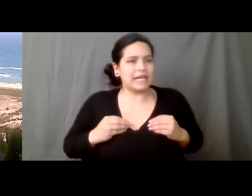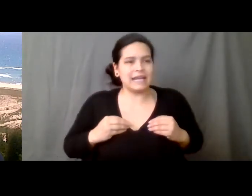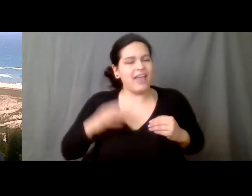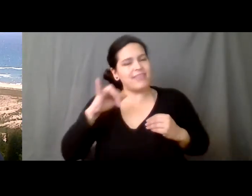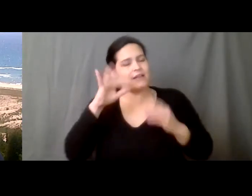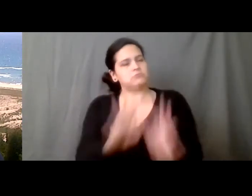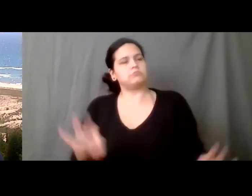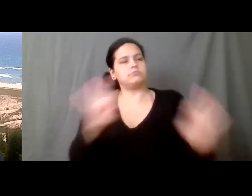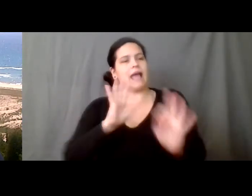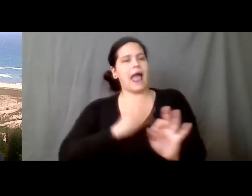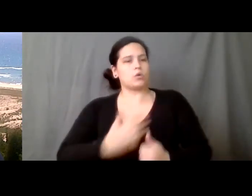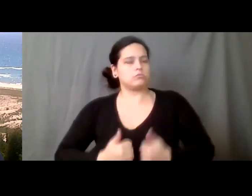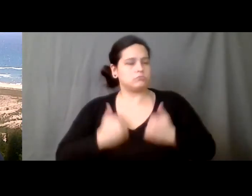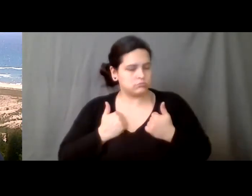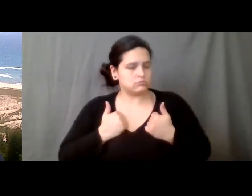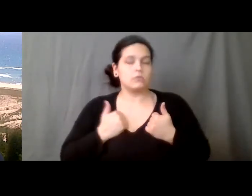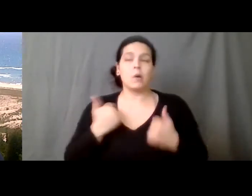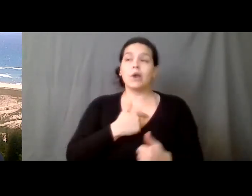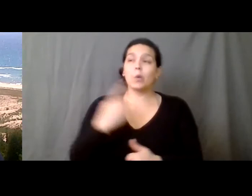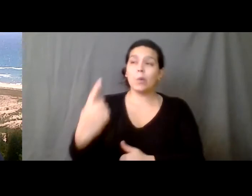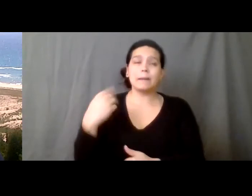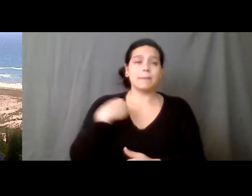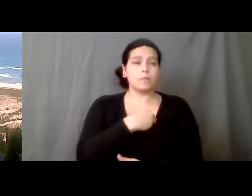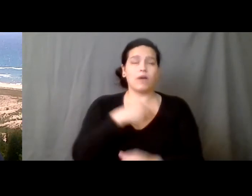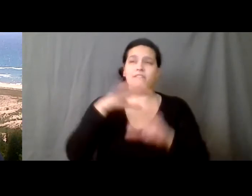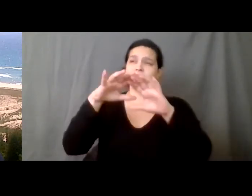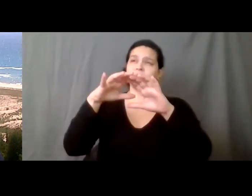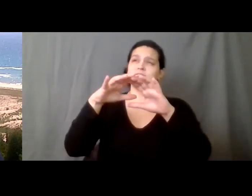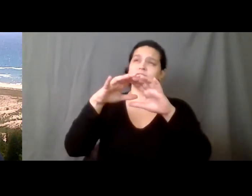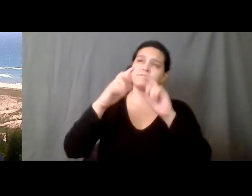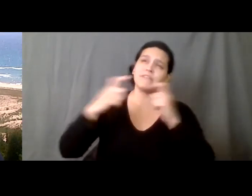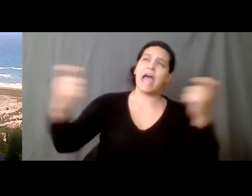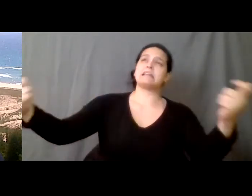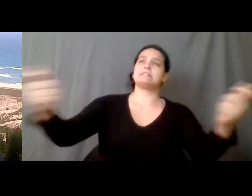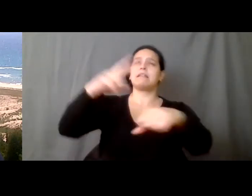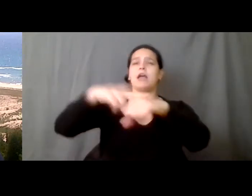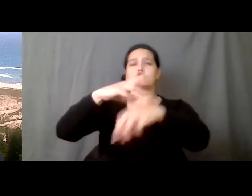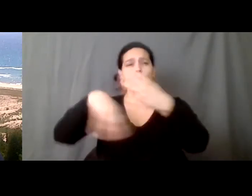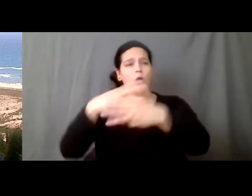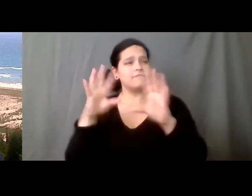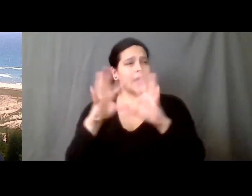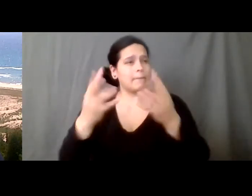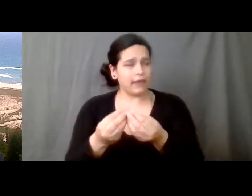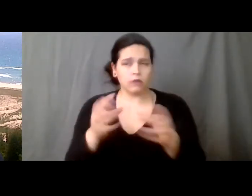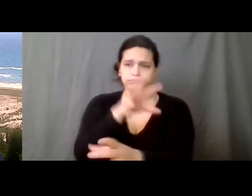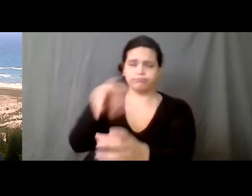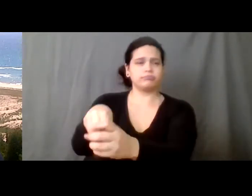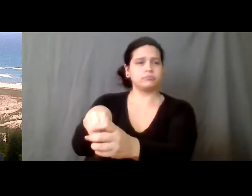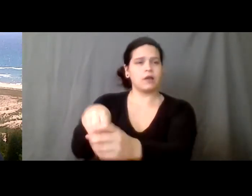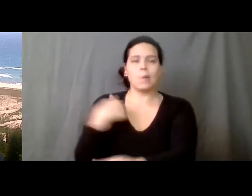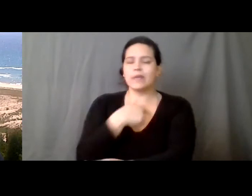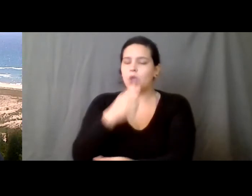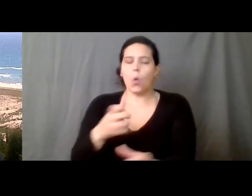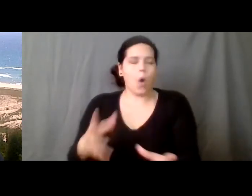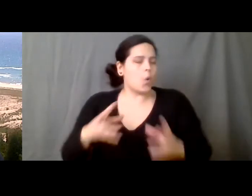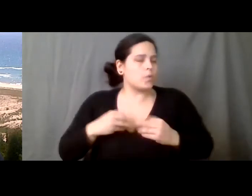one of the members of a vast natural world family. We do not own the earth or the beings who live within,